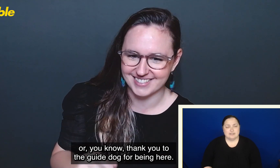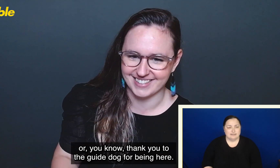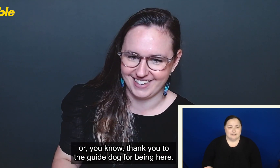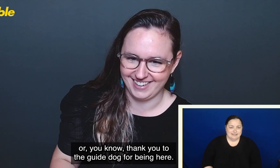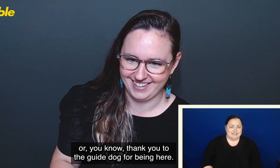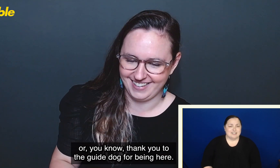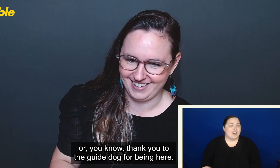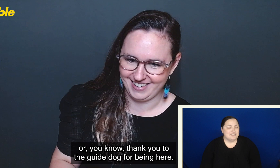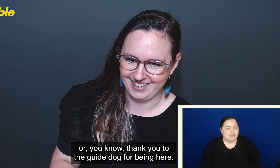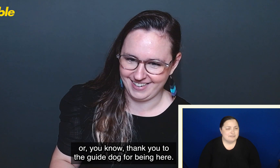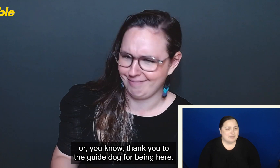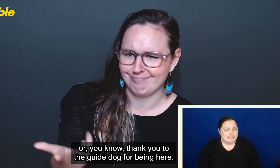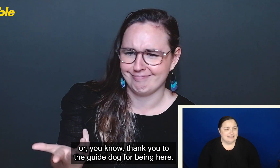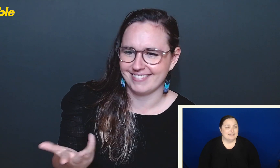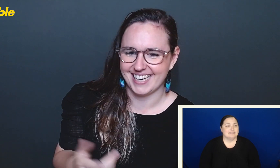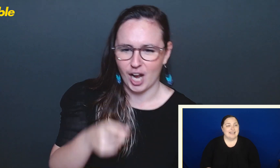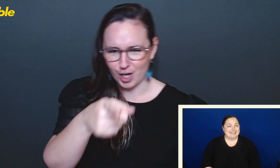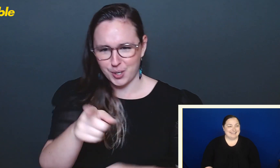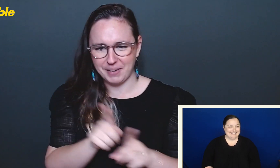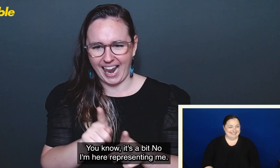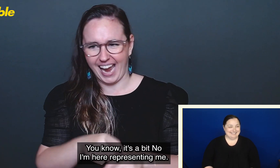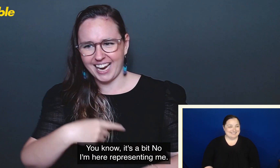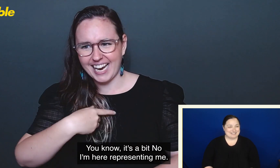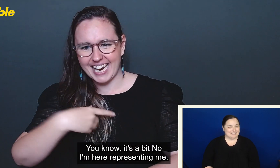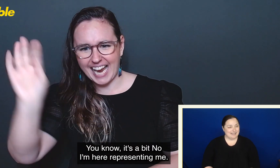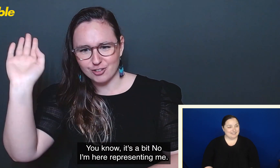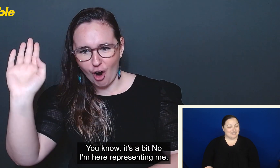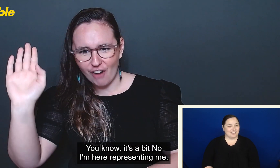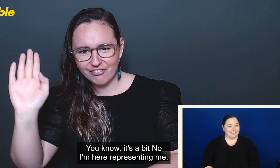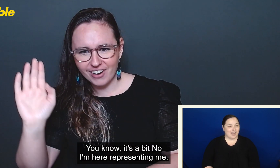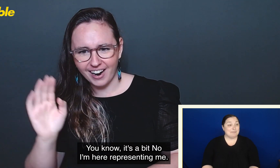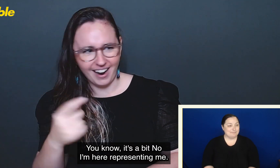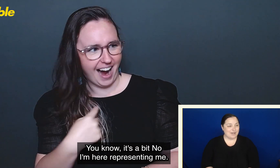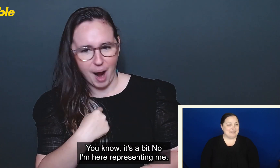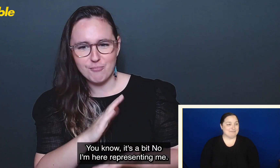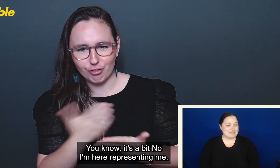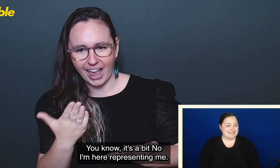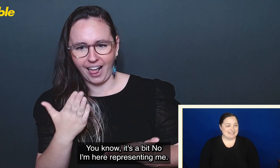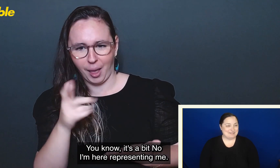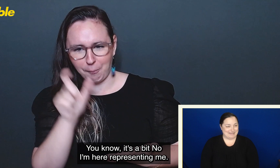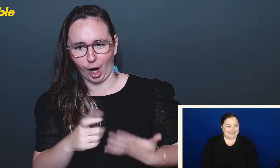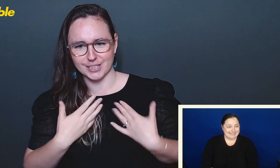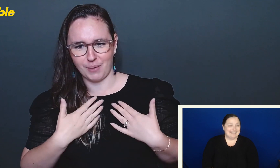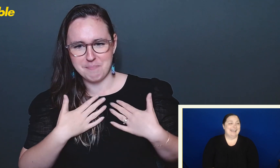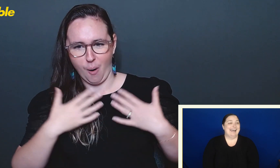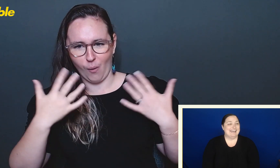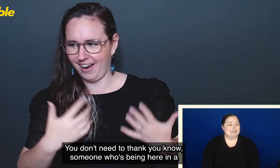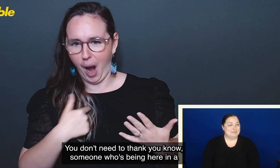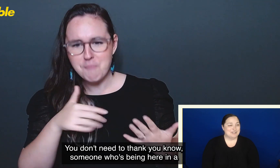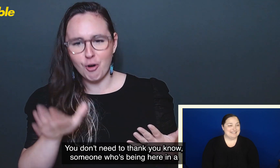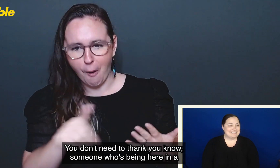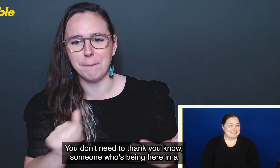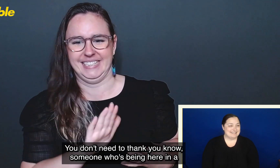to the guide dog for being here. Like, it's a bit like, no, I'm here representing me.